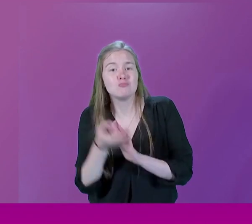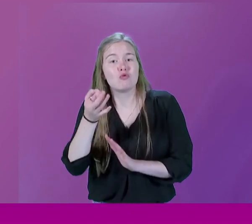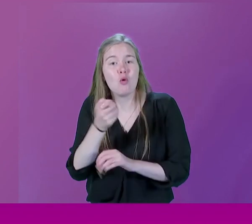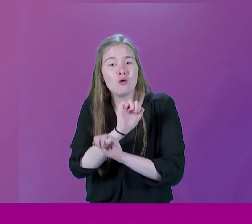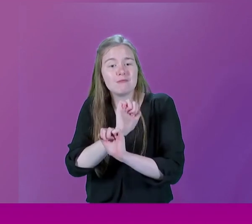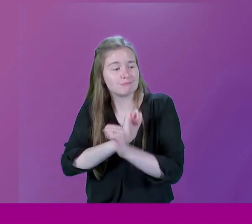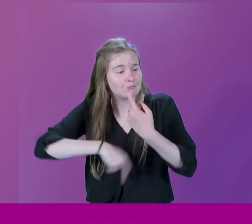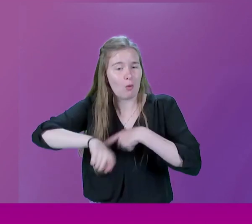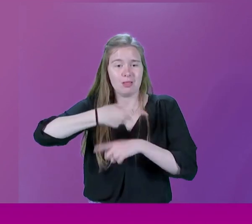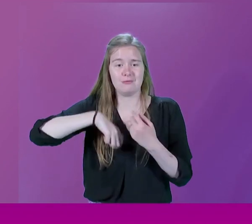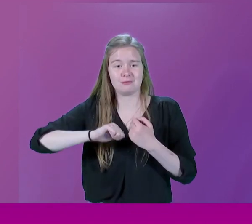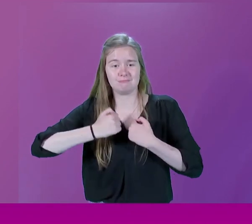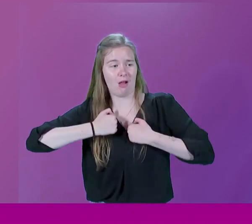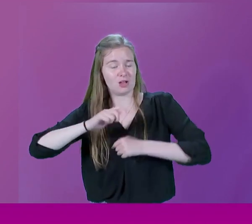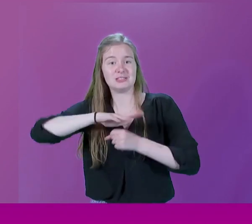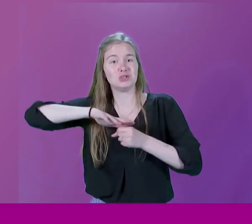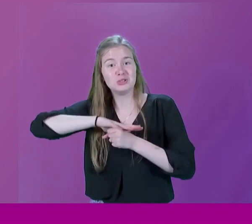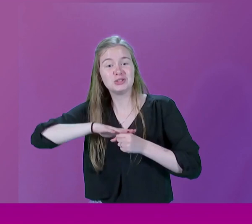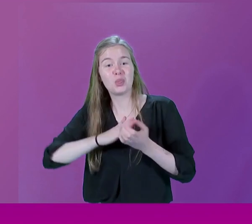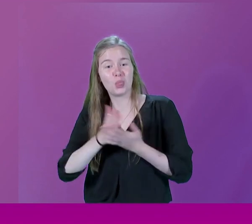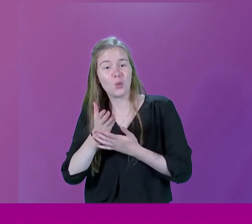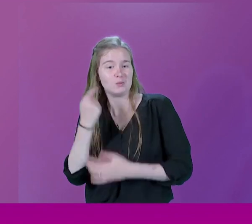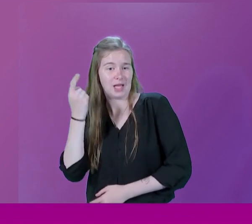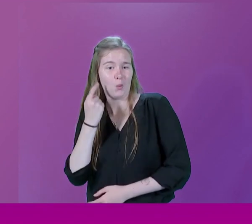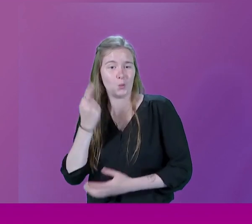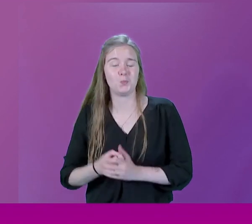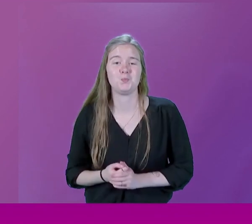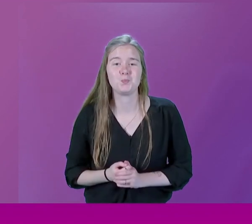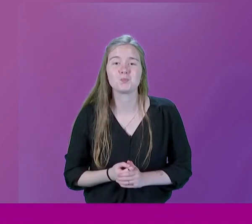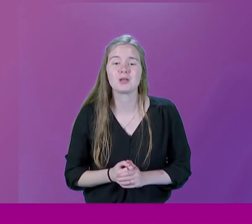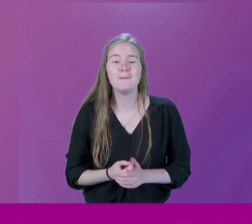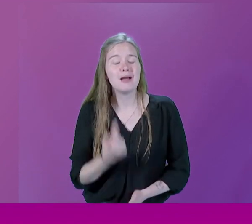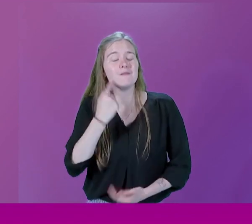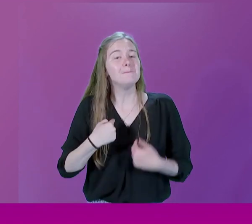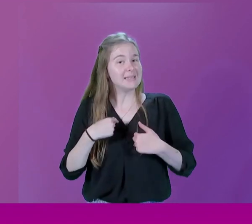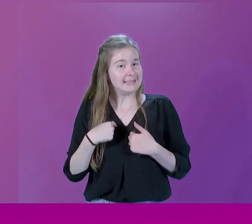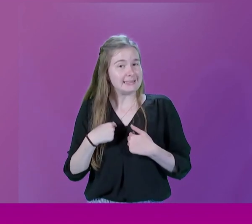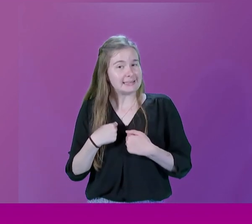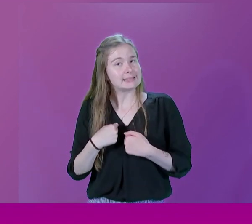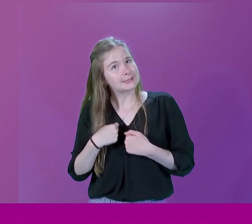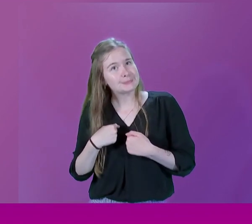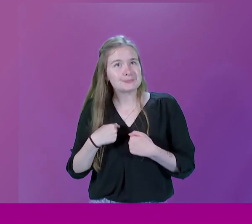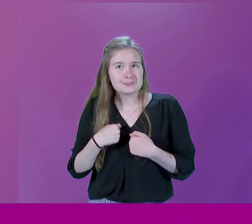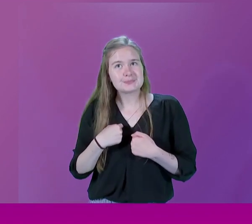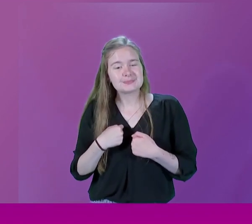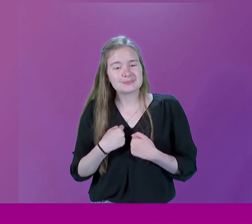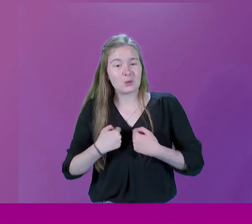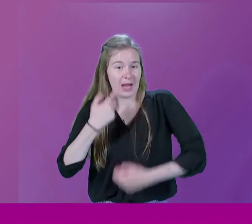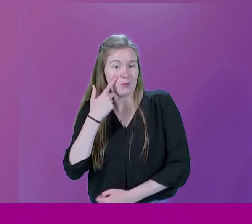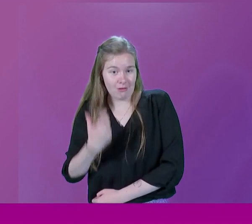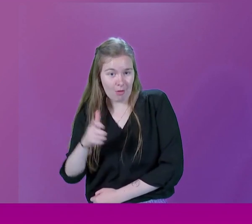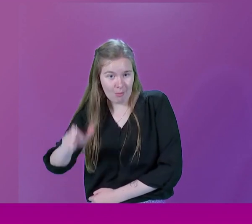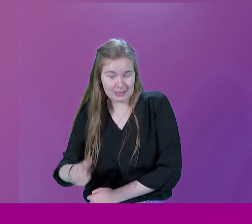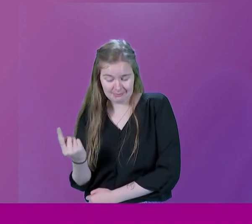improve all of our situations as far as we can. But I think the thing for me as a youngster